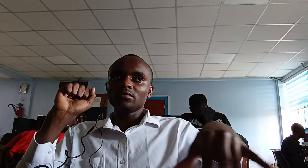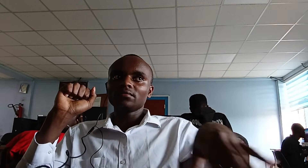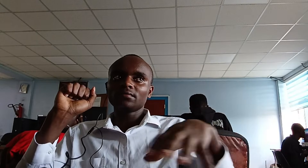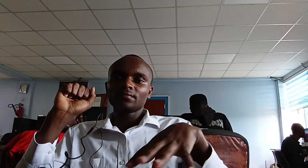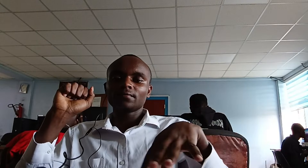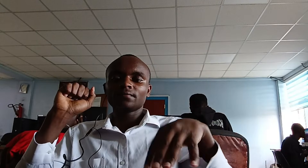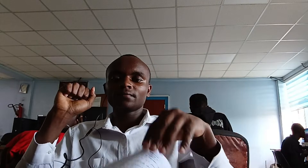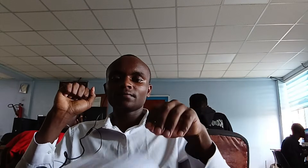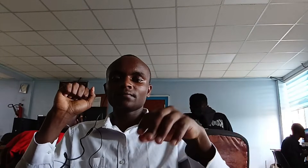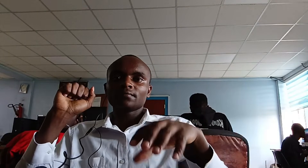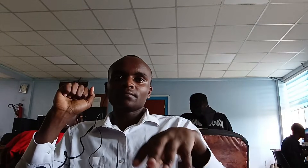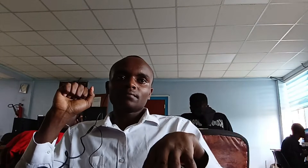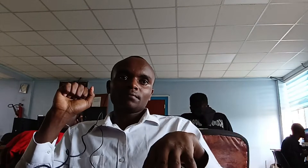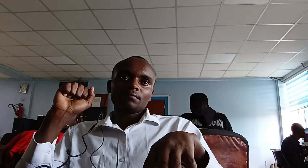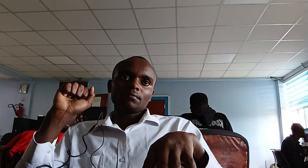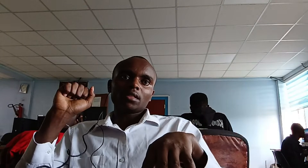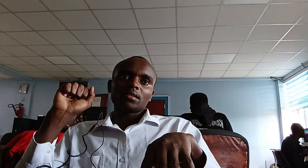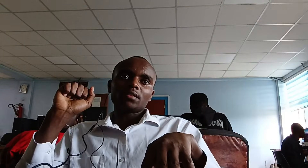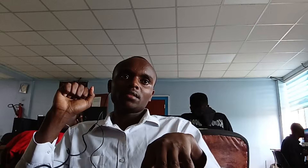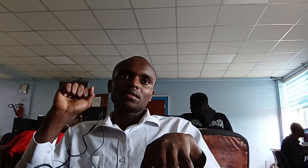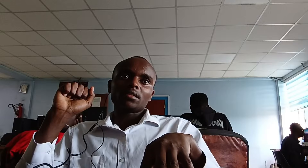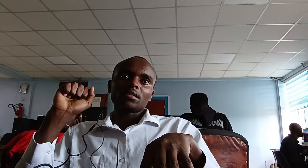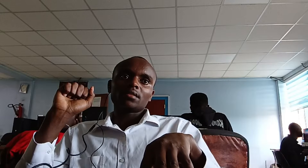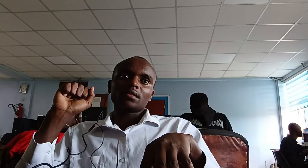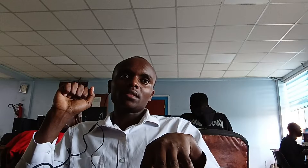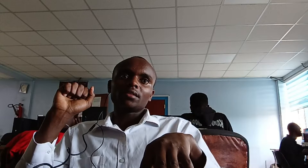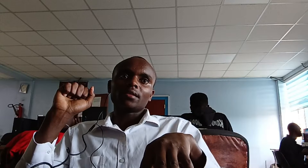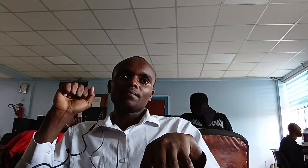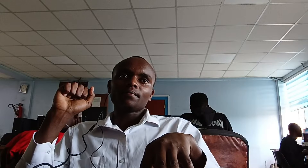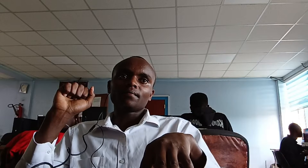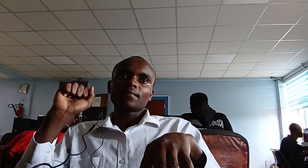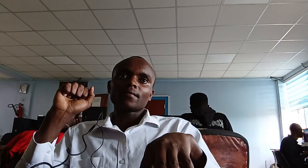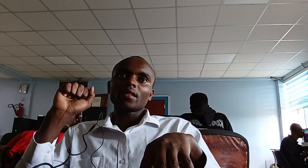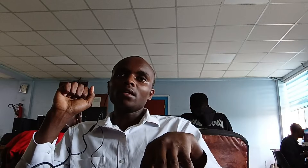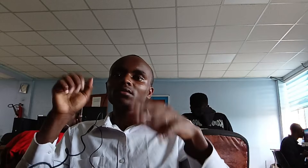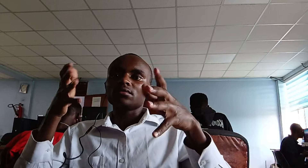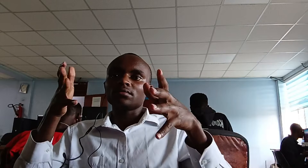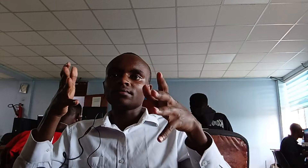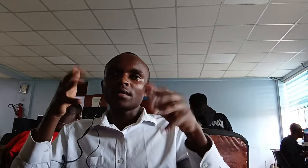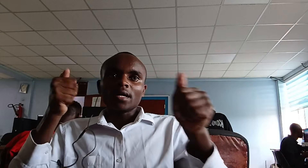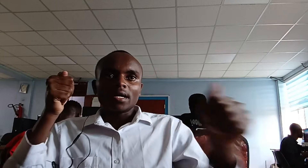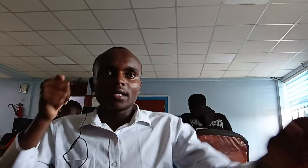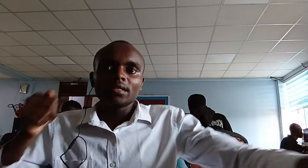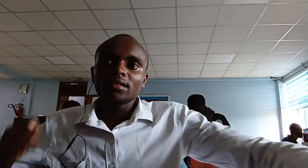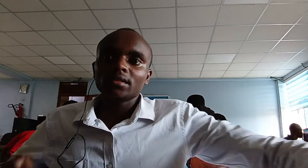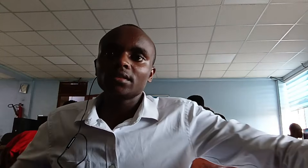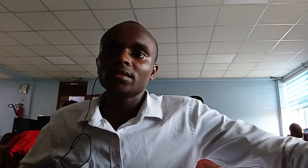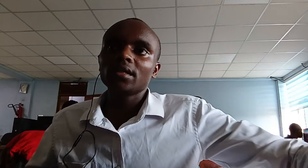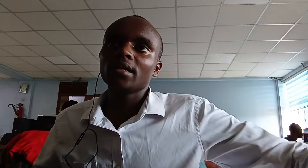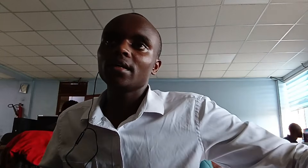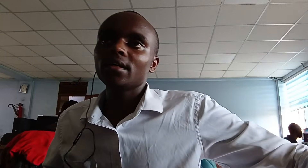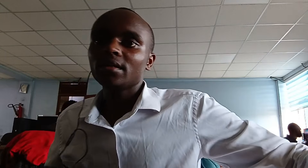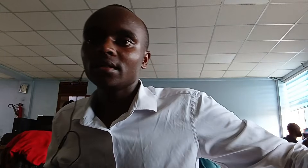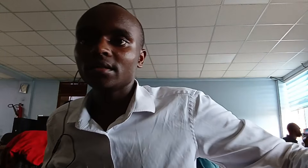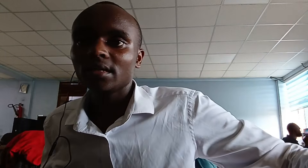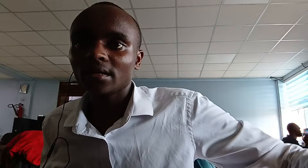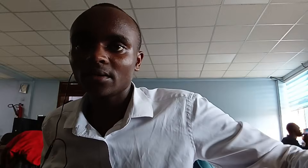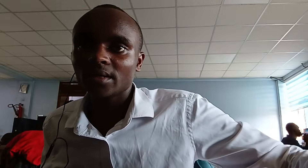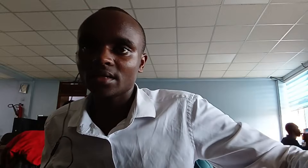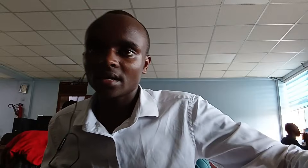but since it's lunchtime, so any any word I